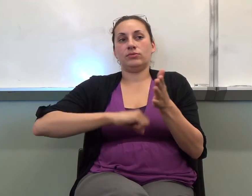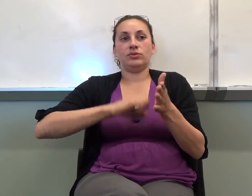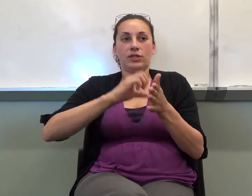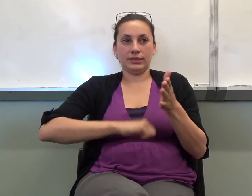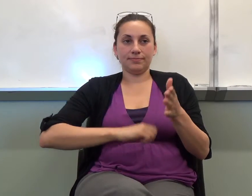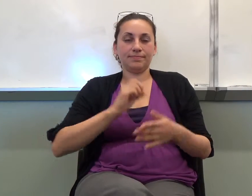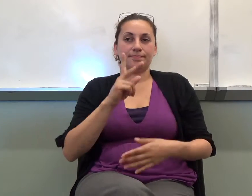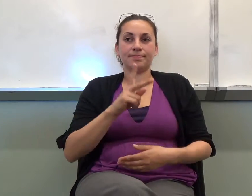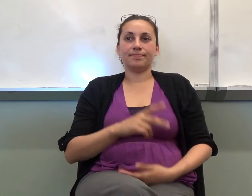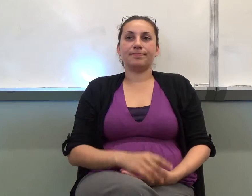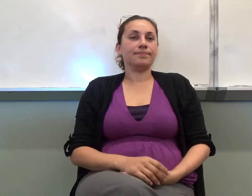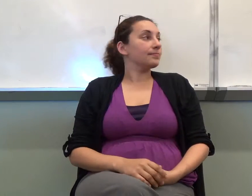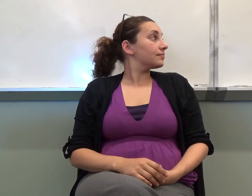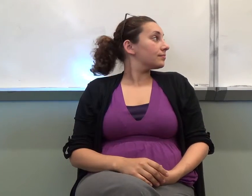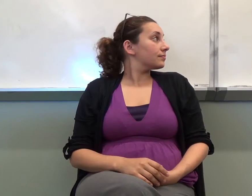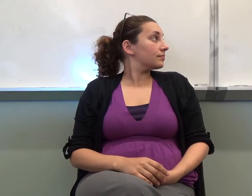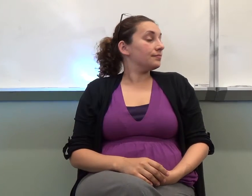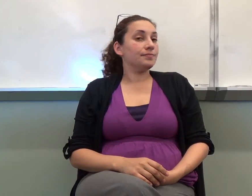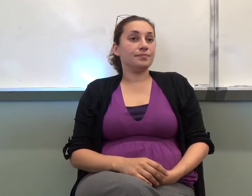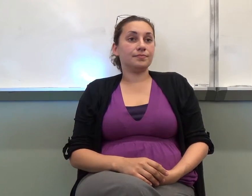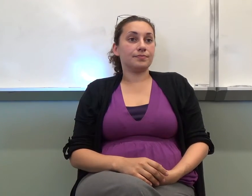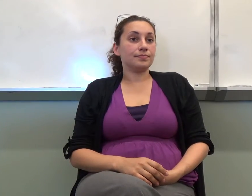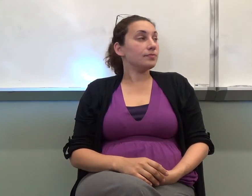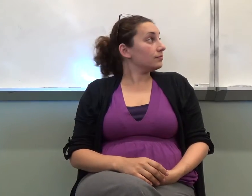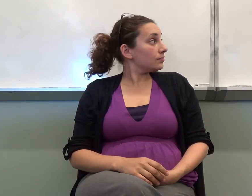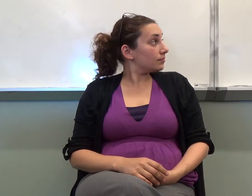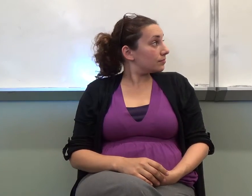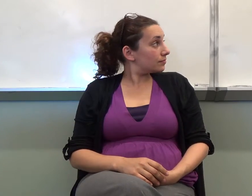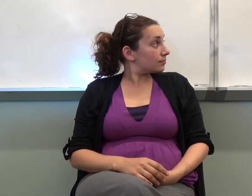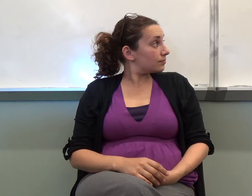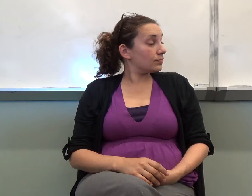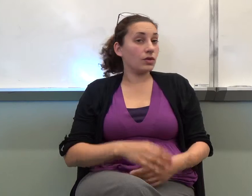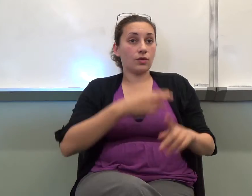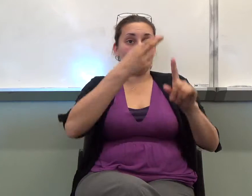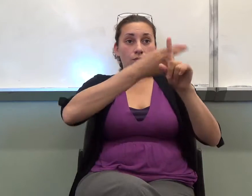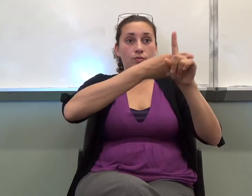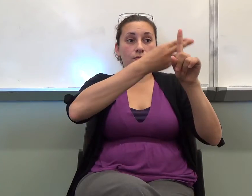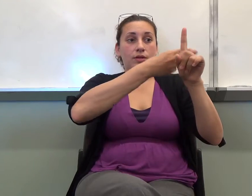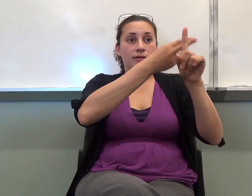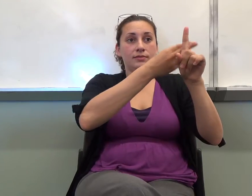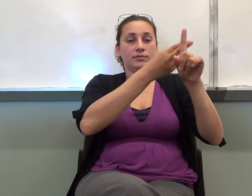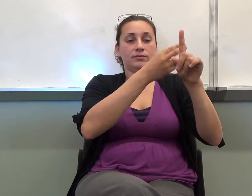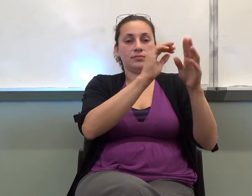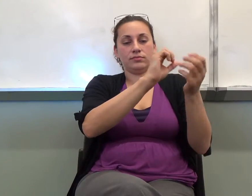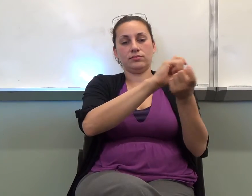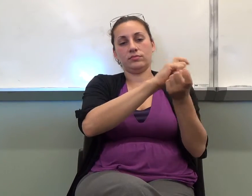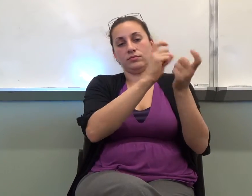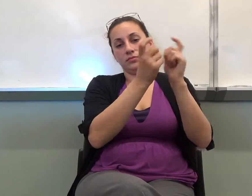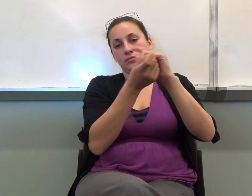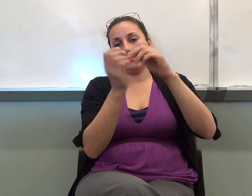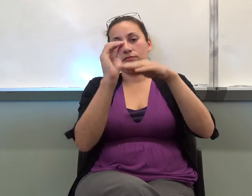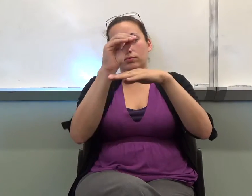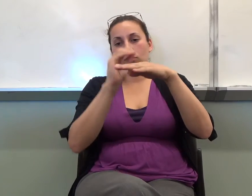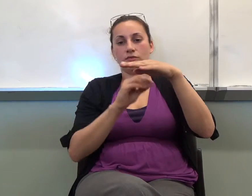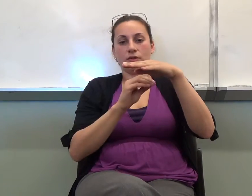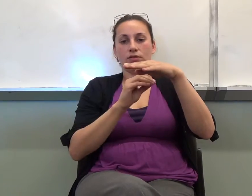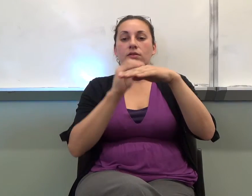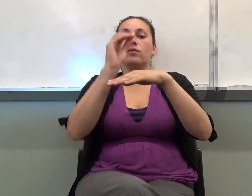So what we want to do here is take that particular item, rent, make a fraction out of it, convert it into a decimal, and then write it as a